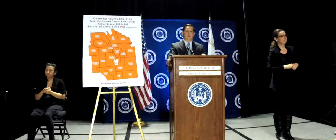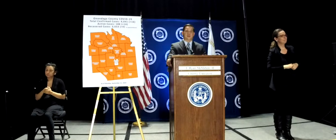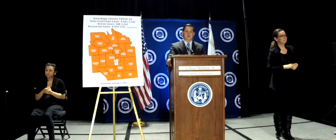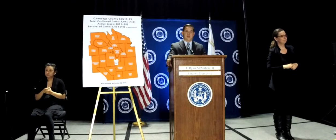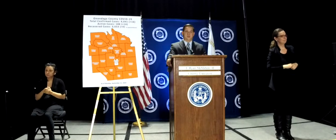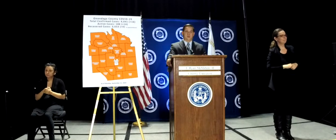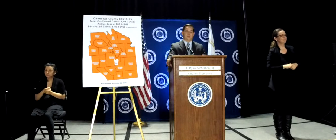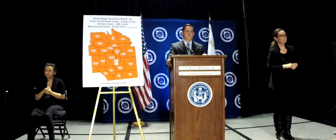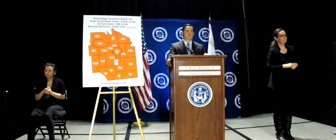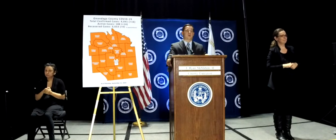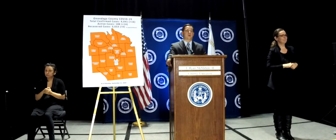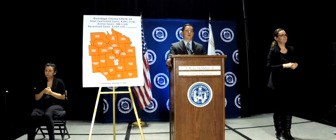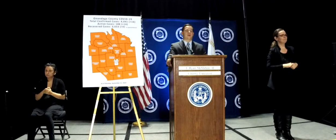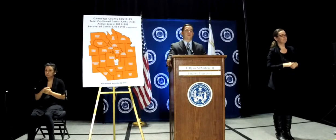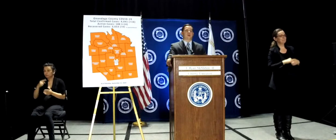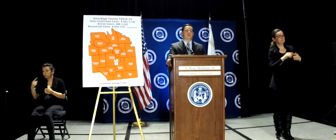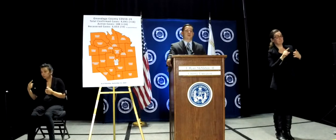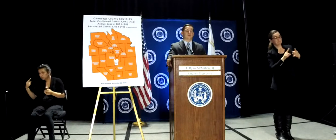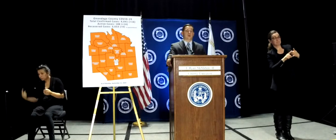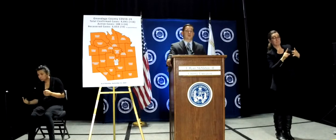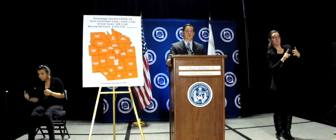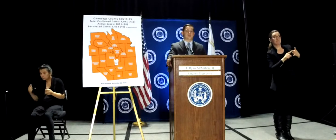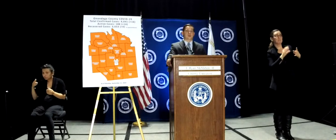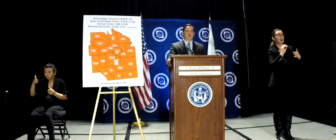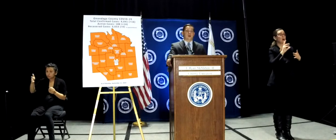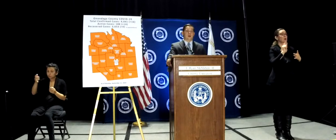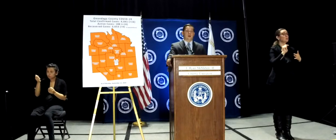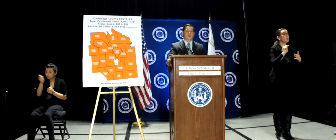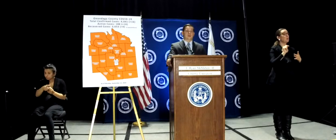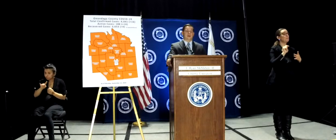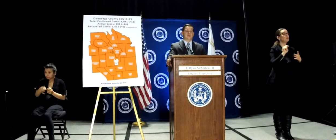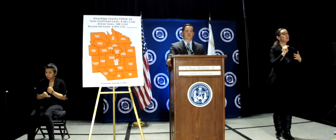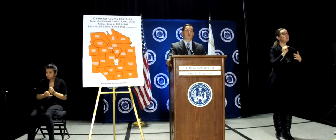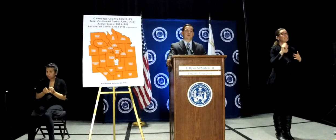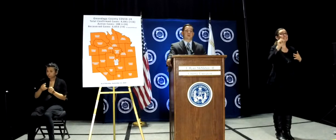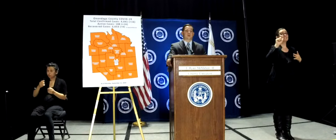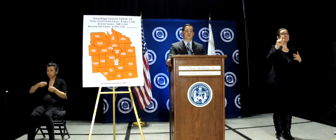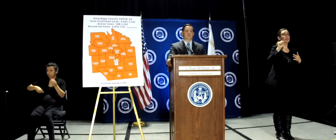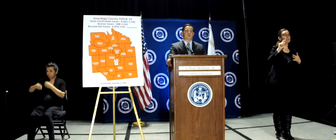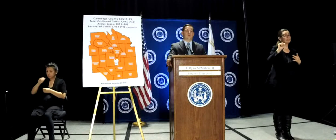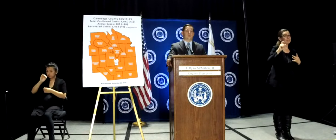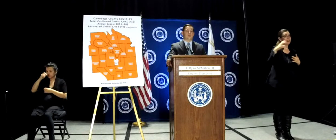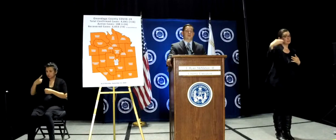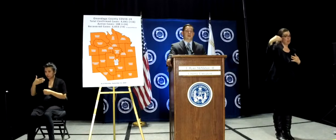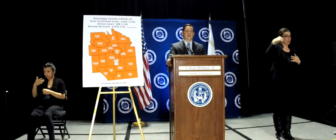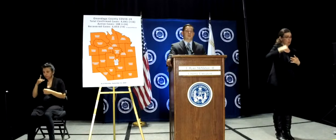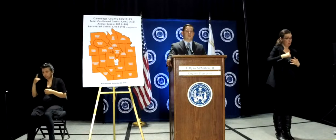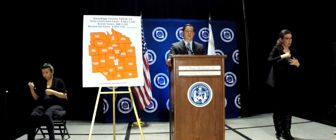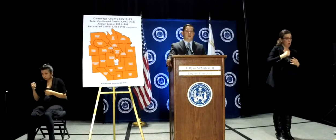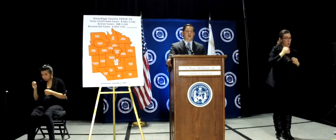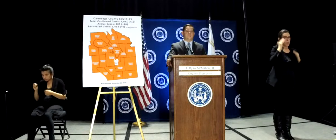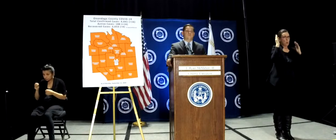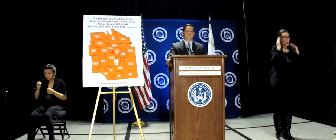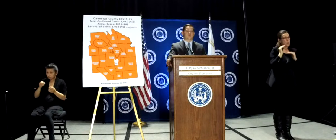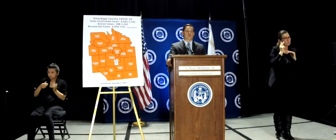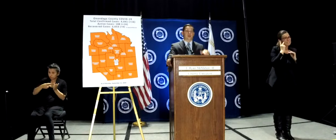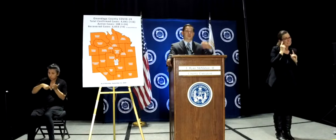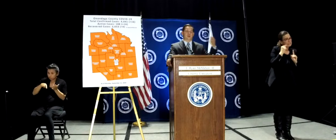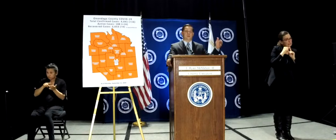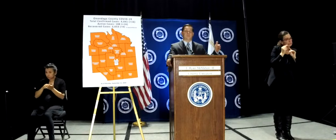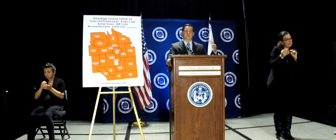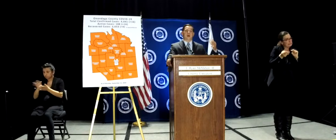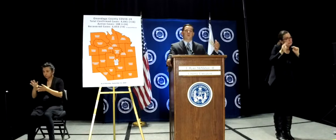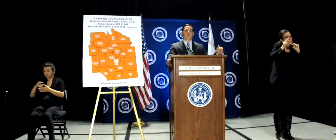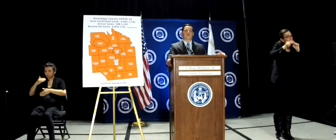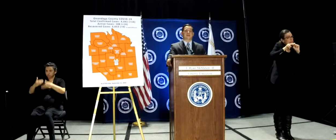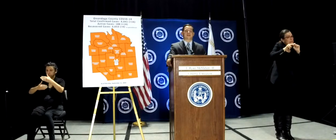we get another sales tax payment. If that payment shows us that it's moving in the same